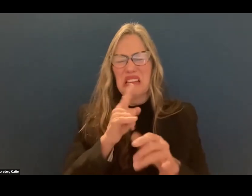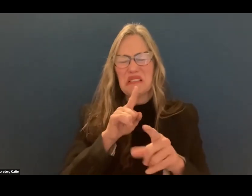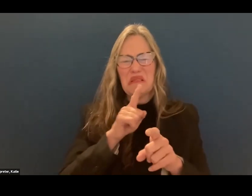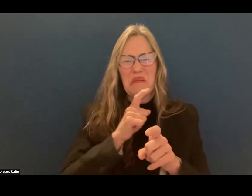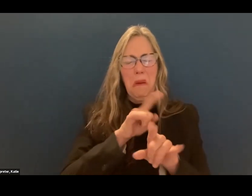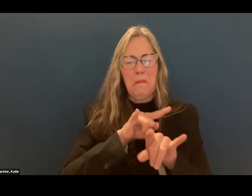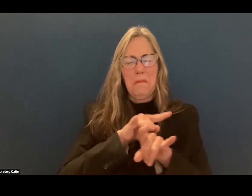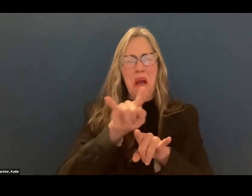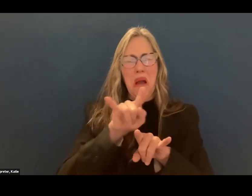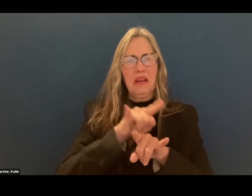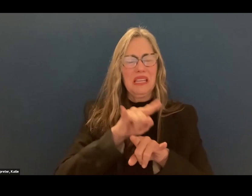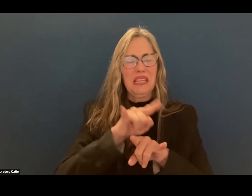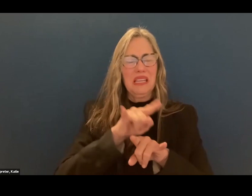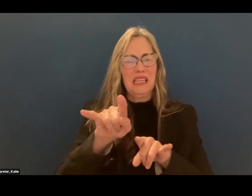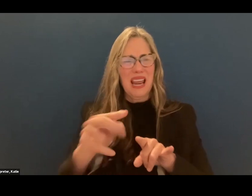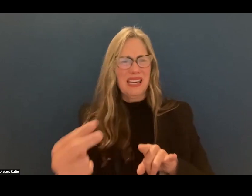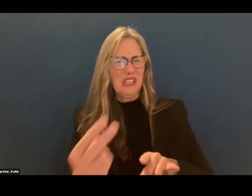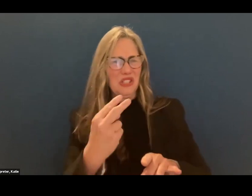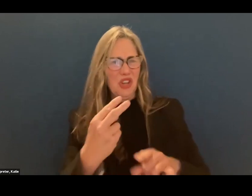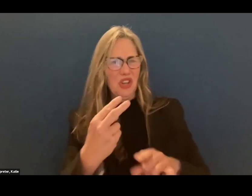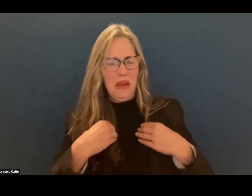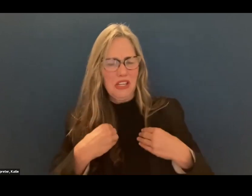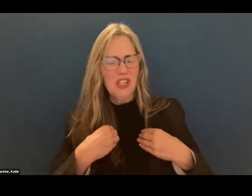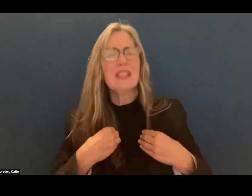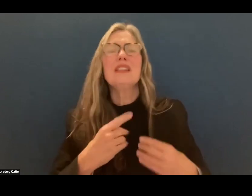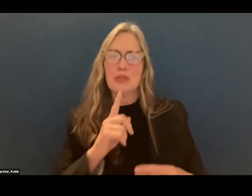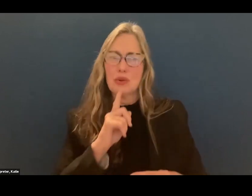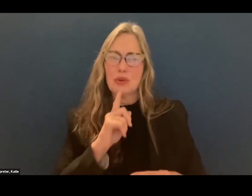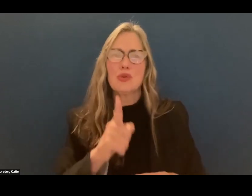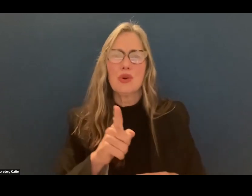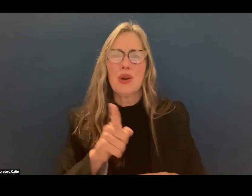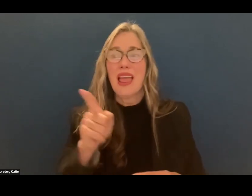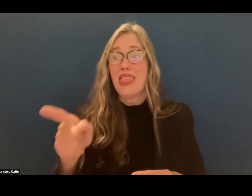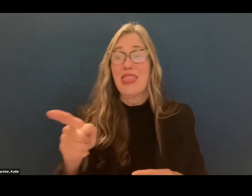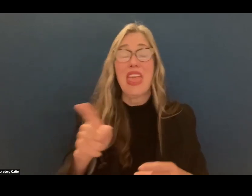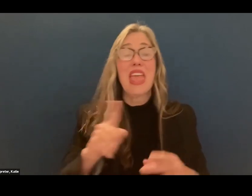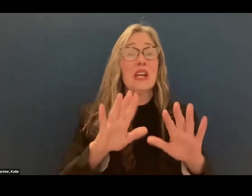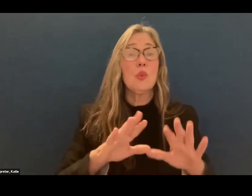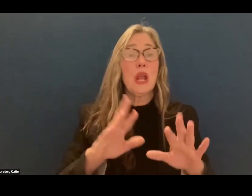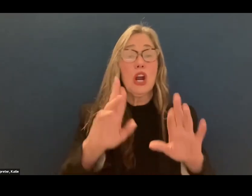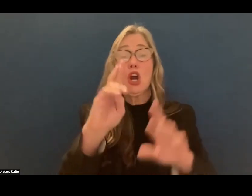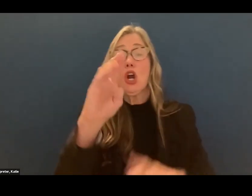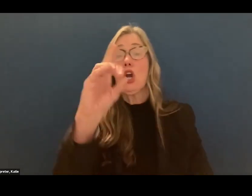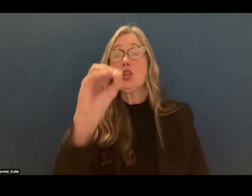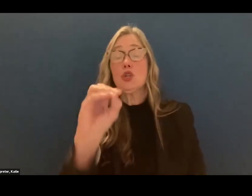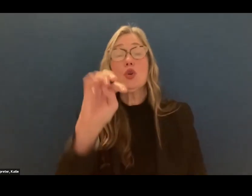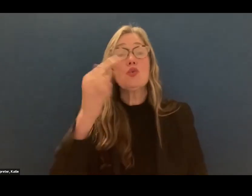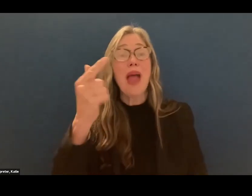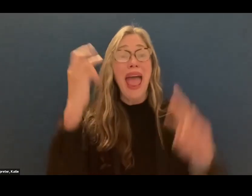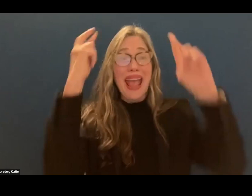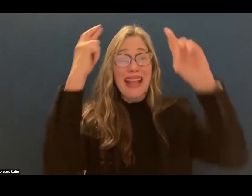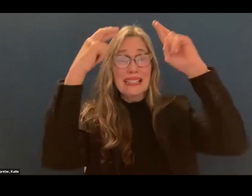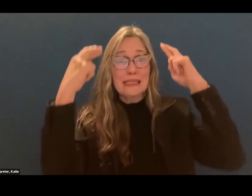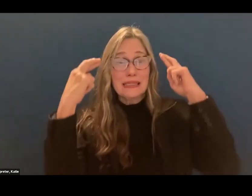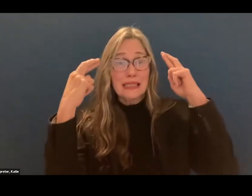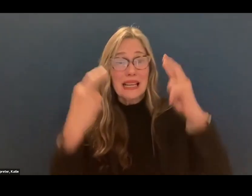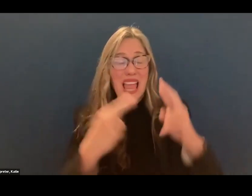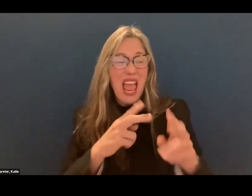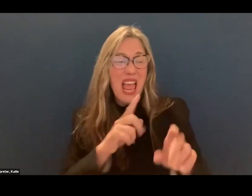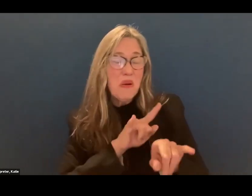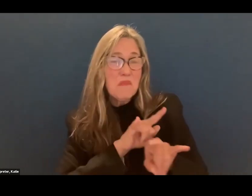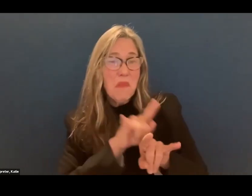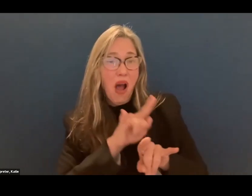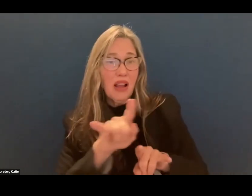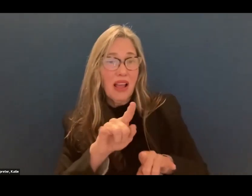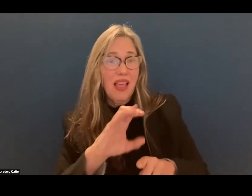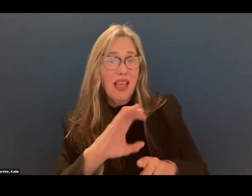about how the Caucasian students could wear do-rags and mock their with the stuff that they wear for their culture, but yet they